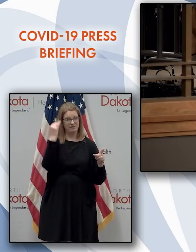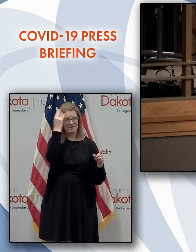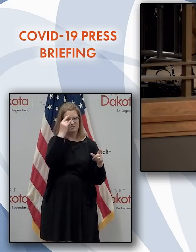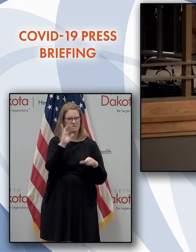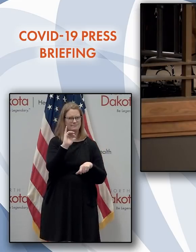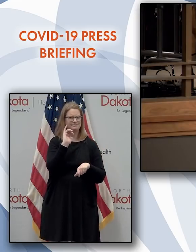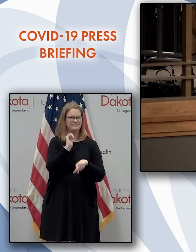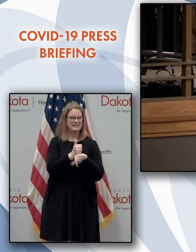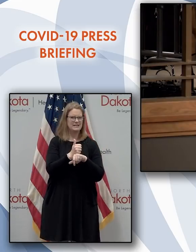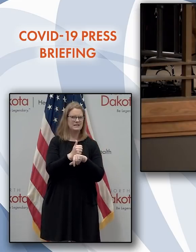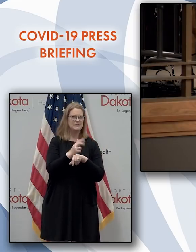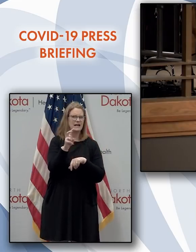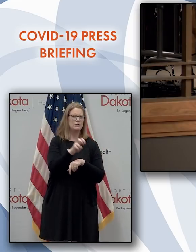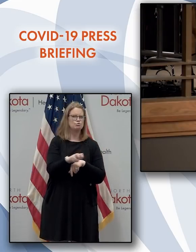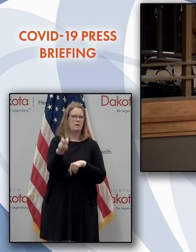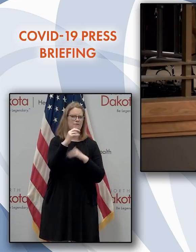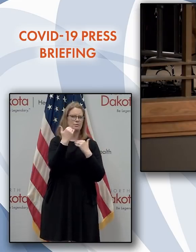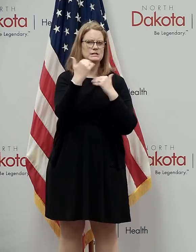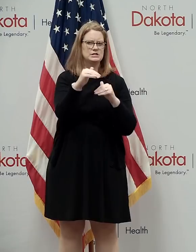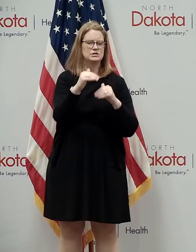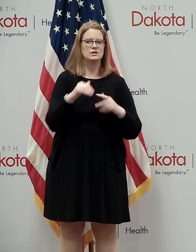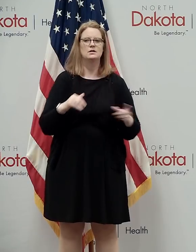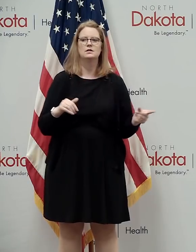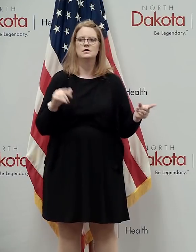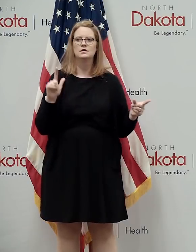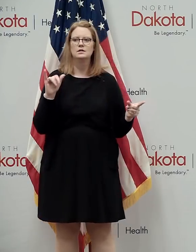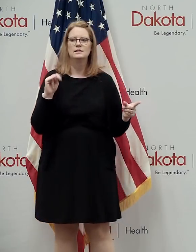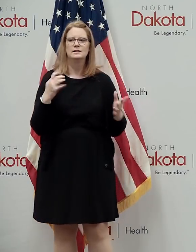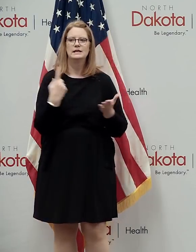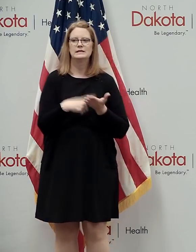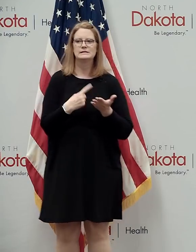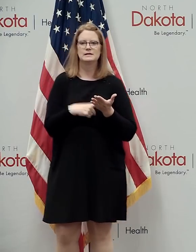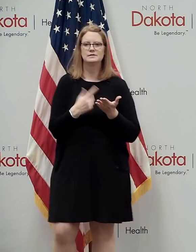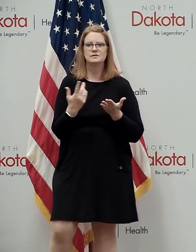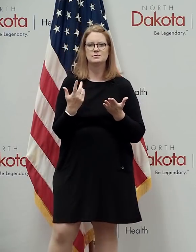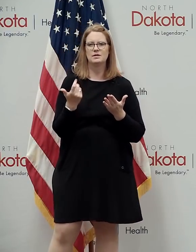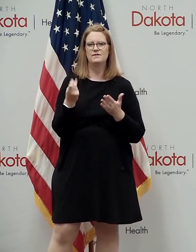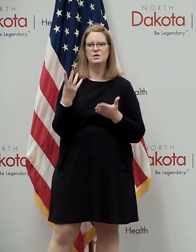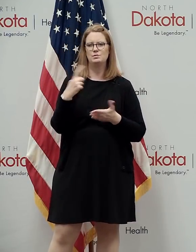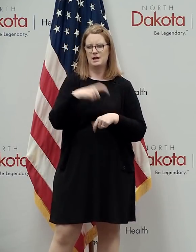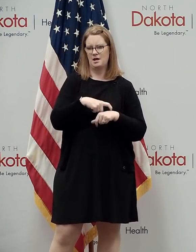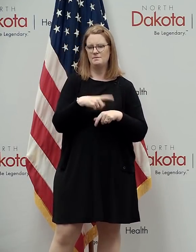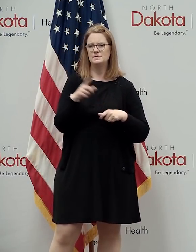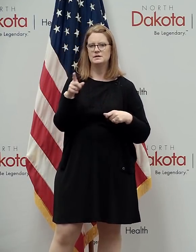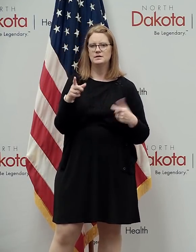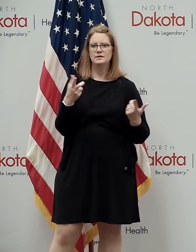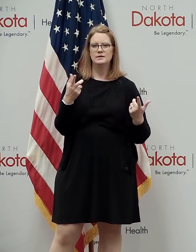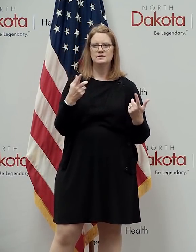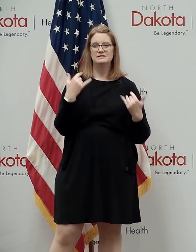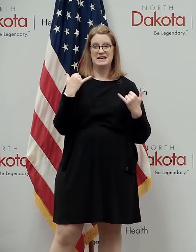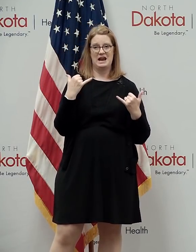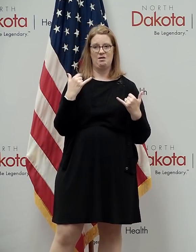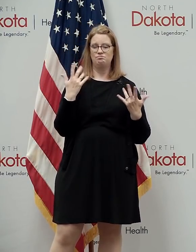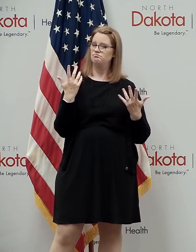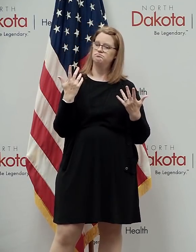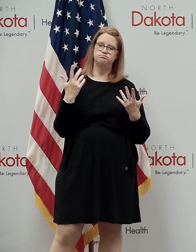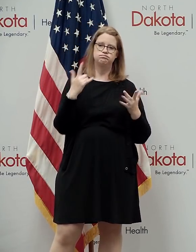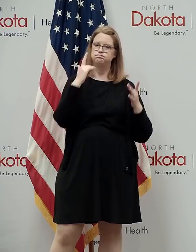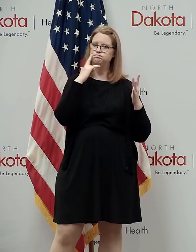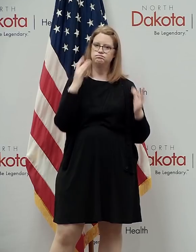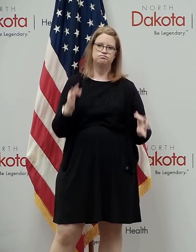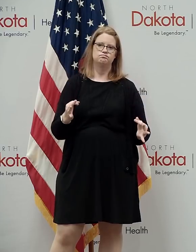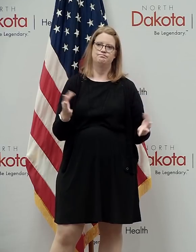of that? Lane, we've talked about that. We've talked about it a couple times every week. And at this point in time, we've